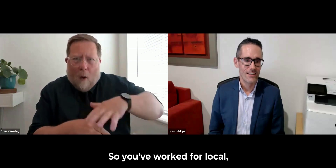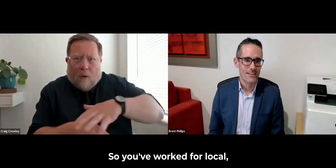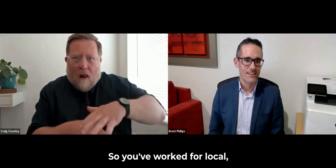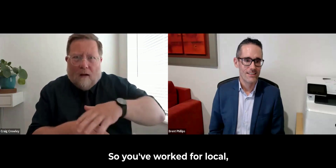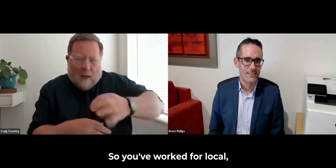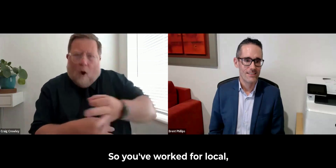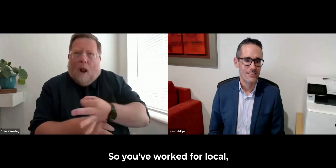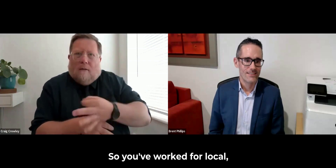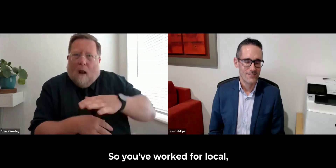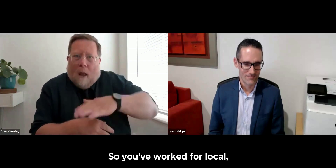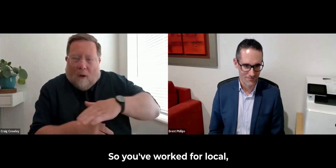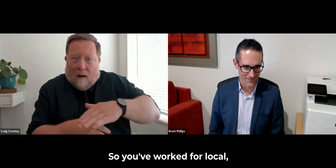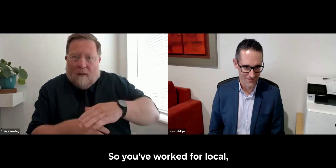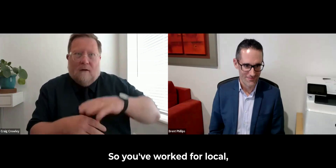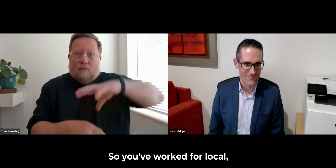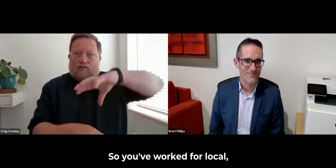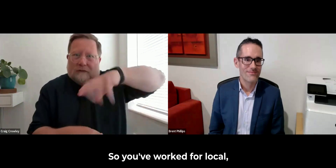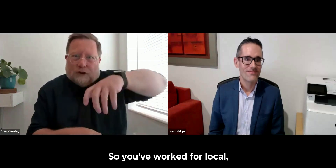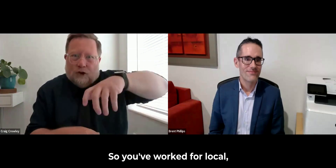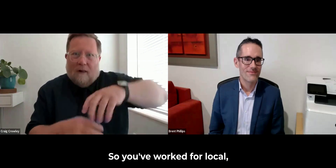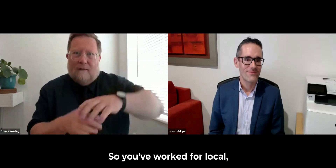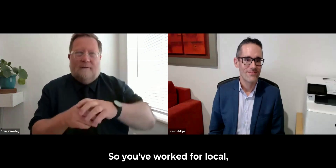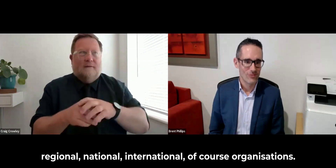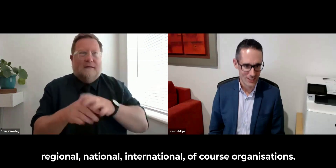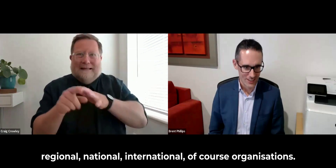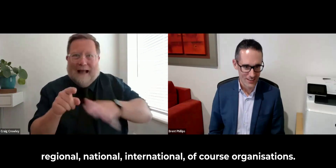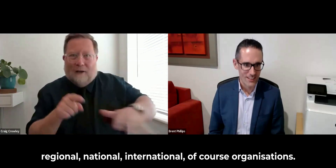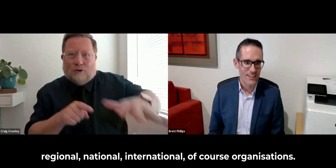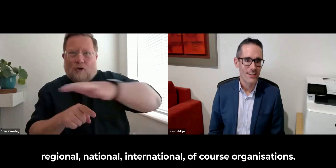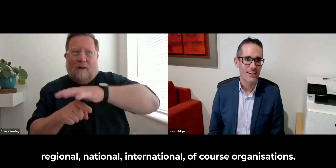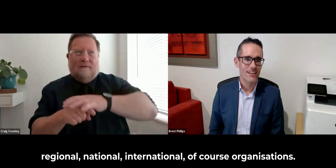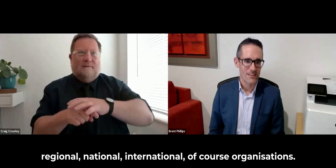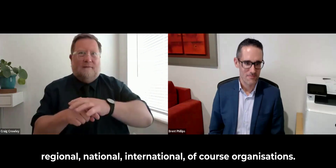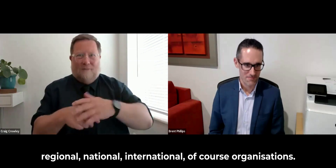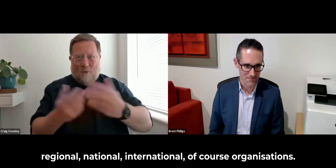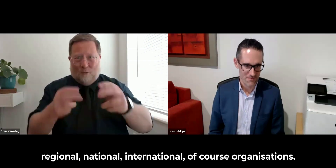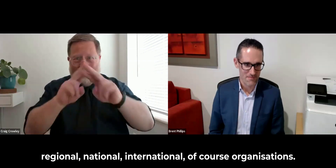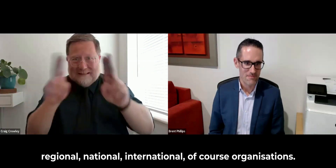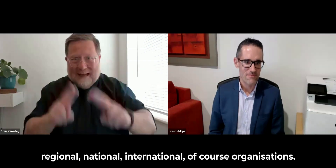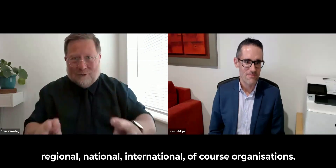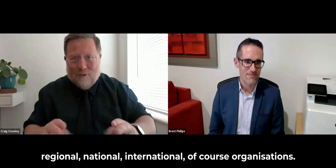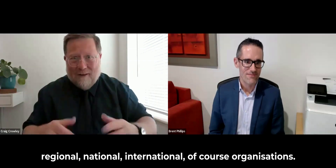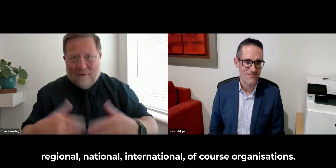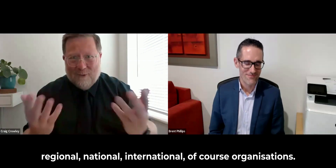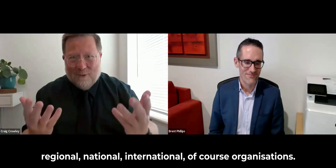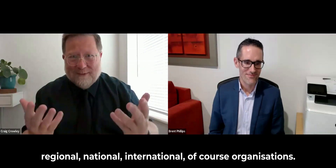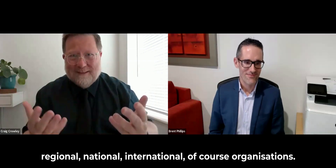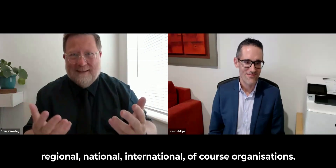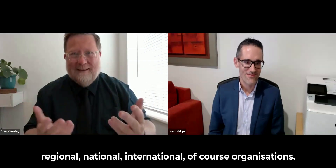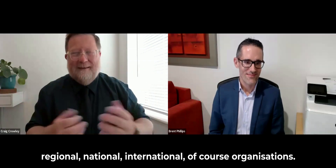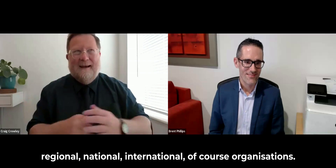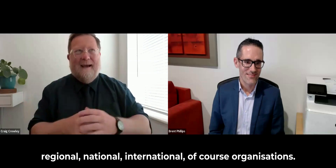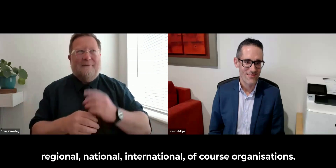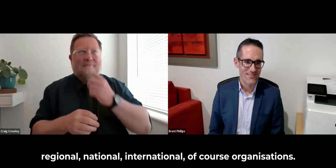So you've worked for local, regional, national, international, of